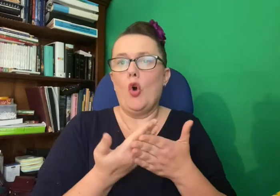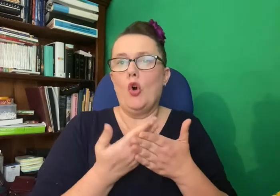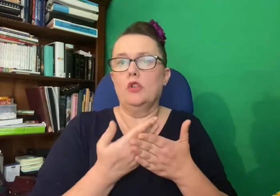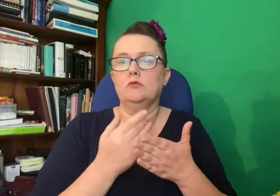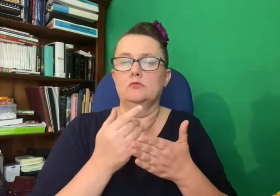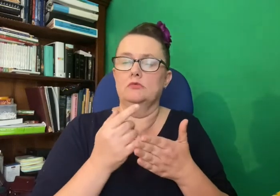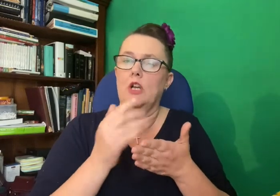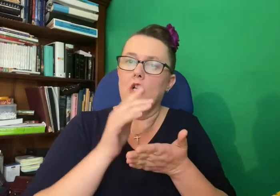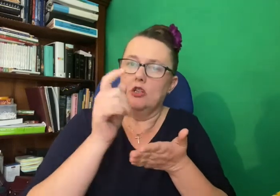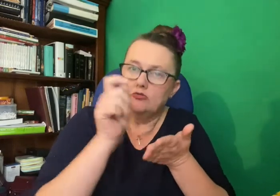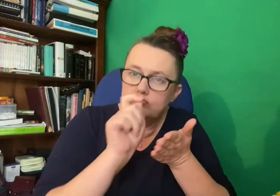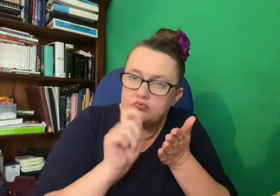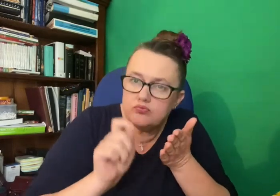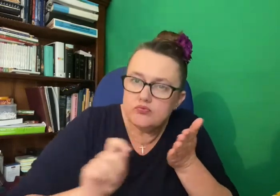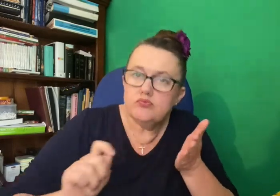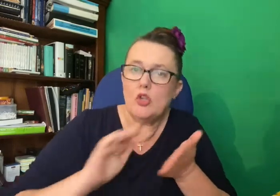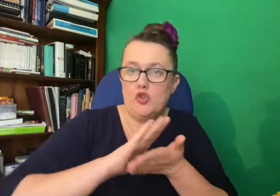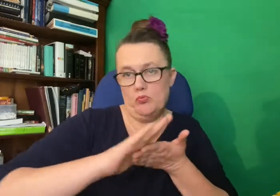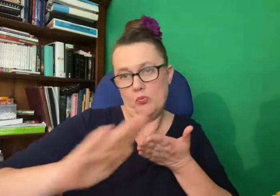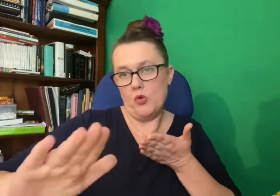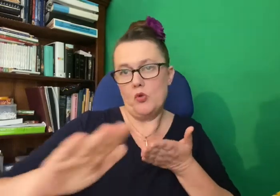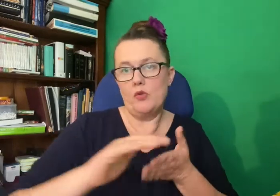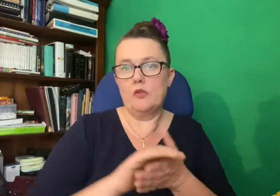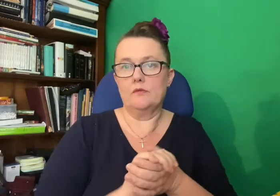kept this one short on shading smoothly.